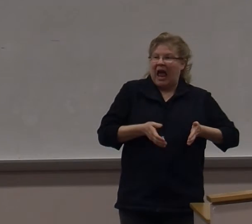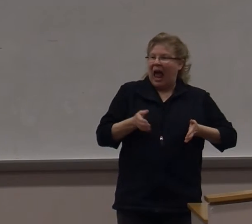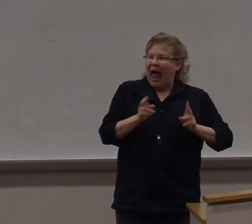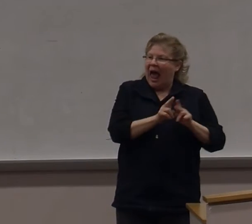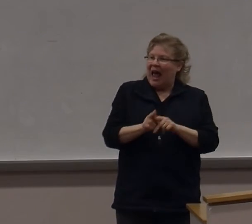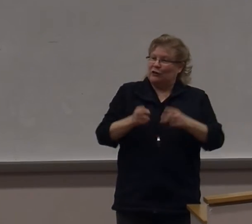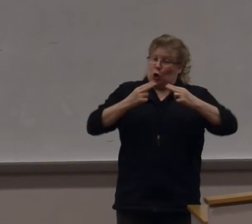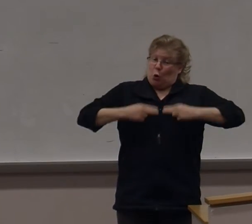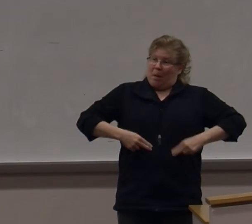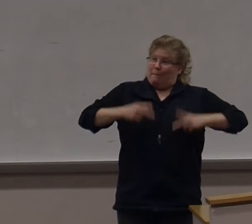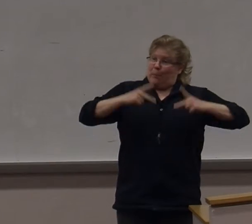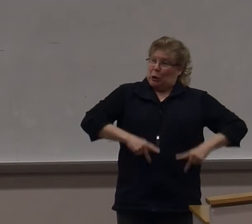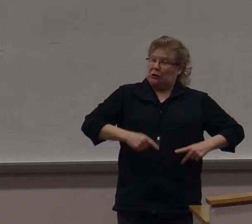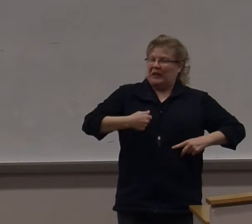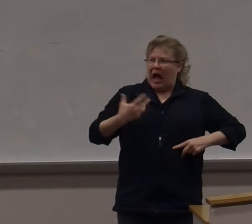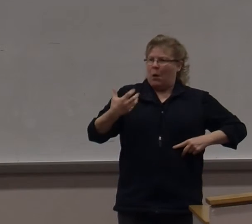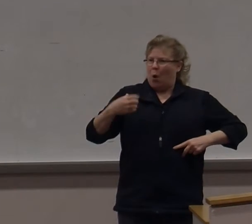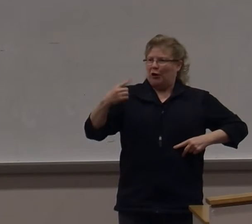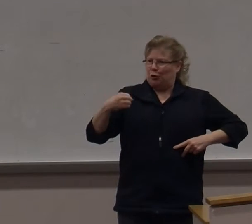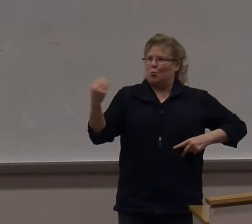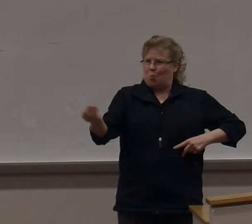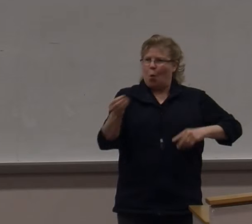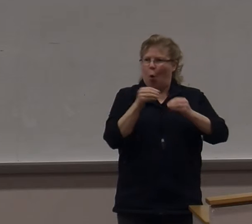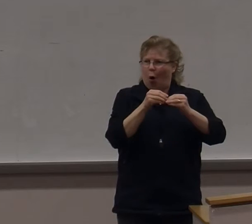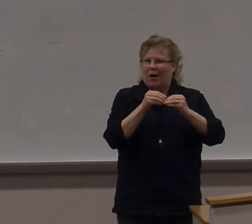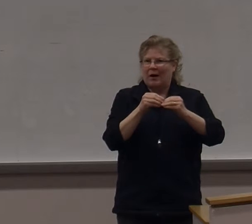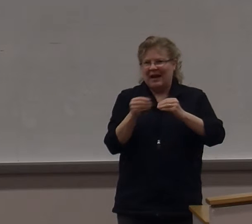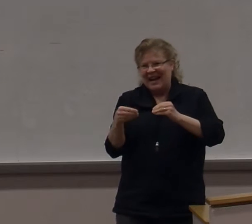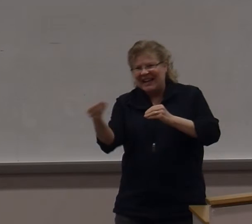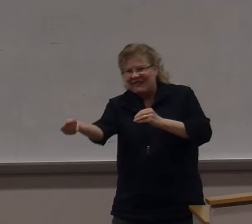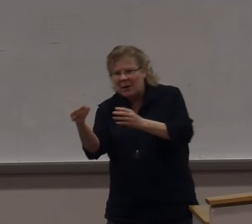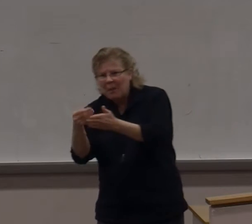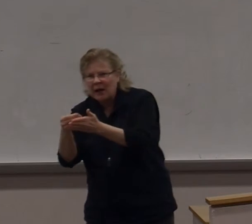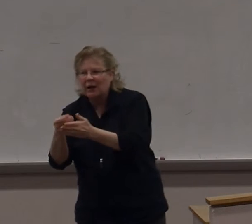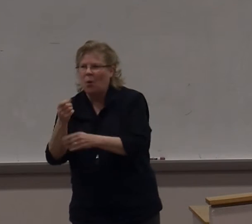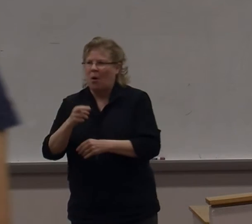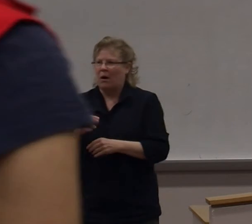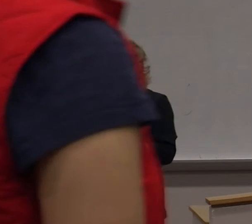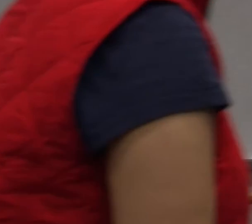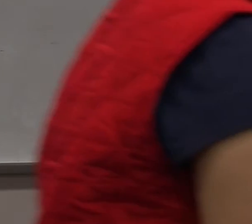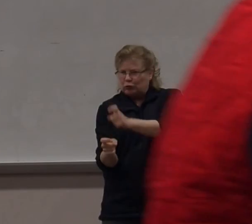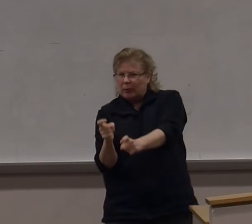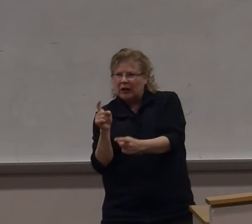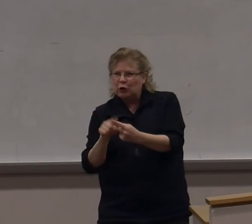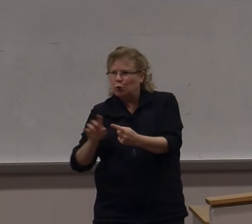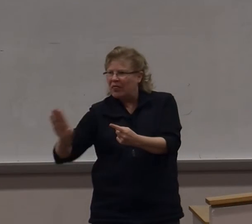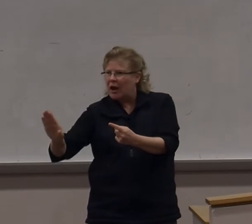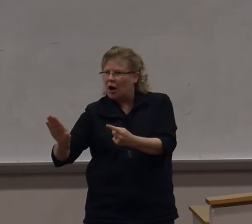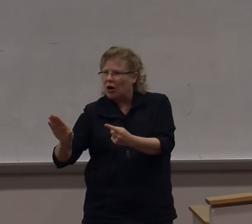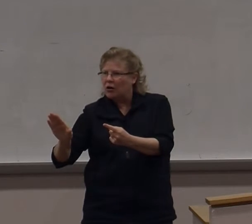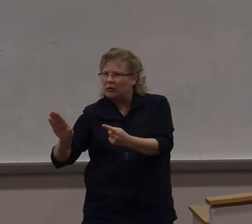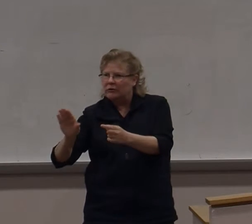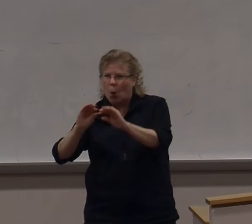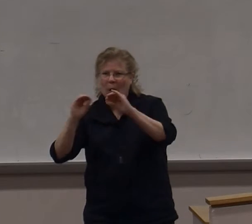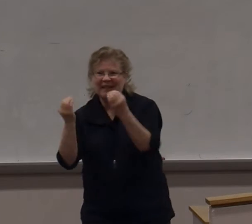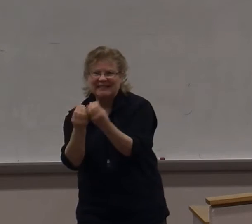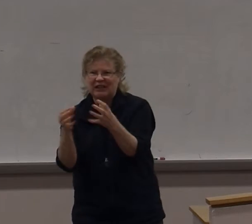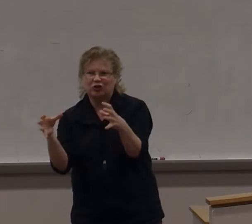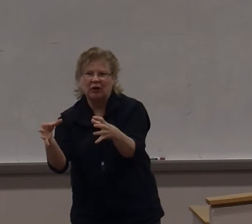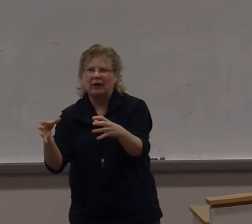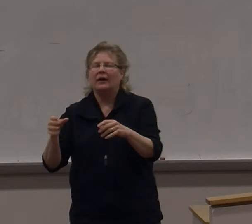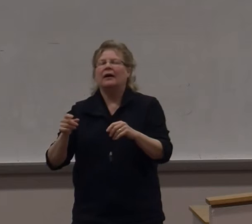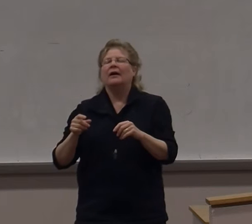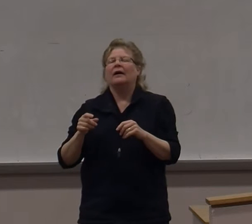whether it's giving them money or contributing to an organization that can support them. But I have